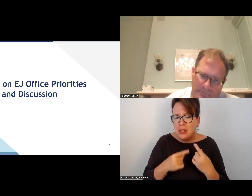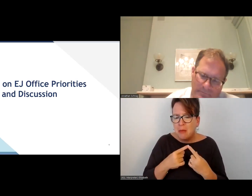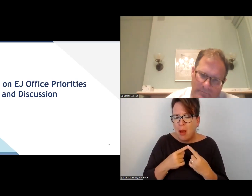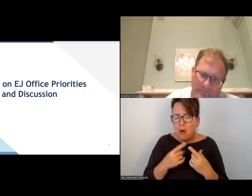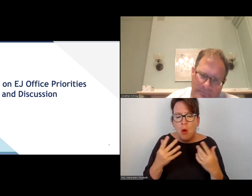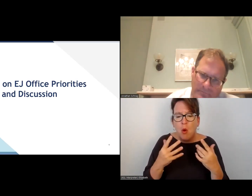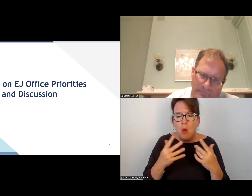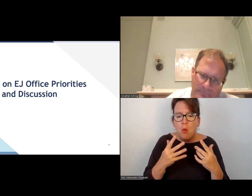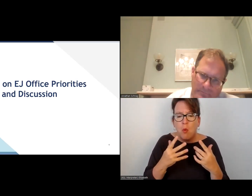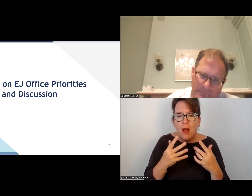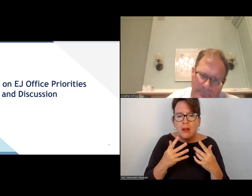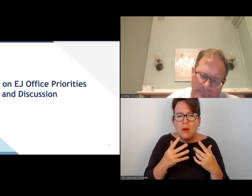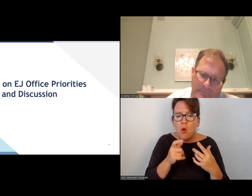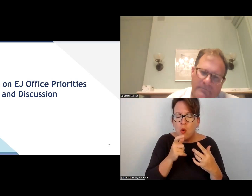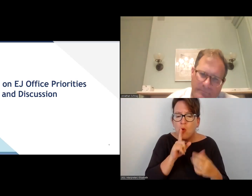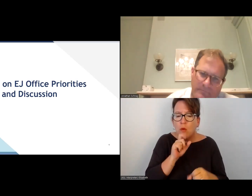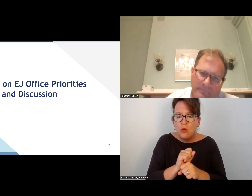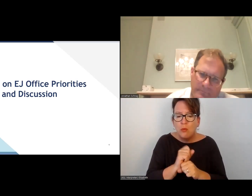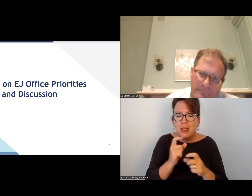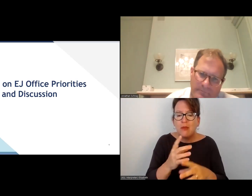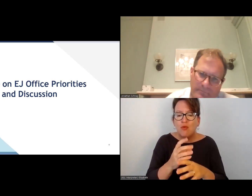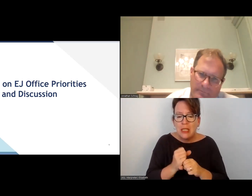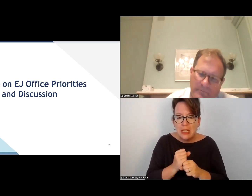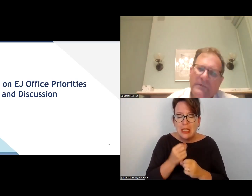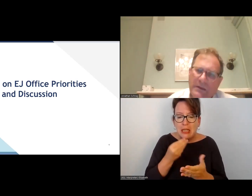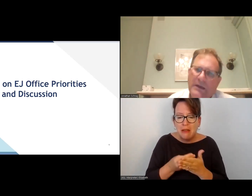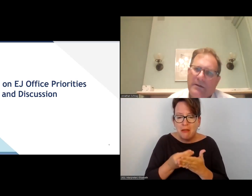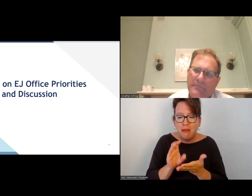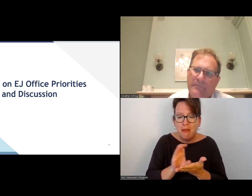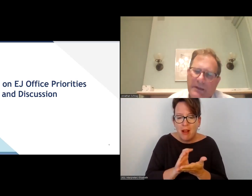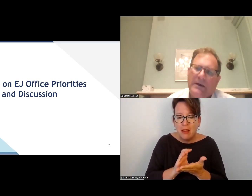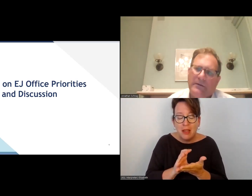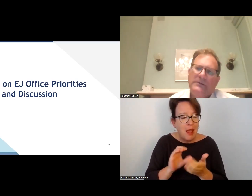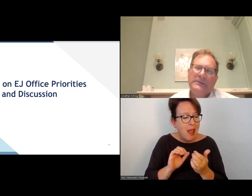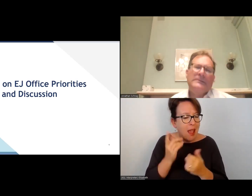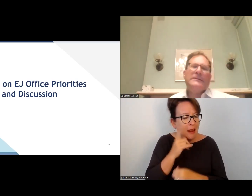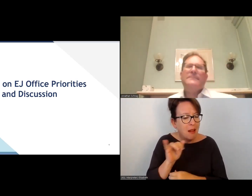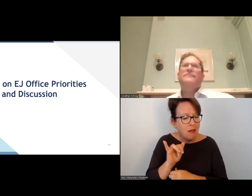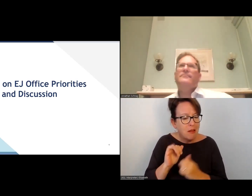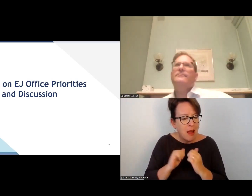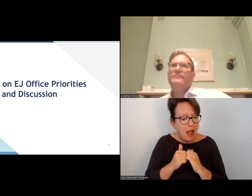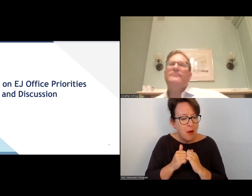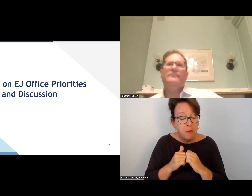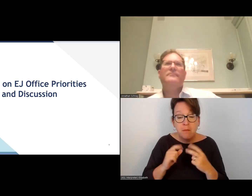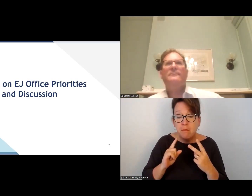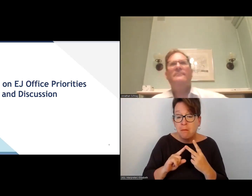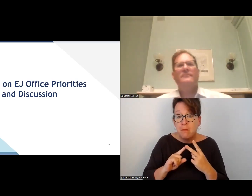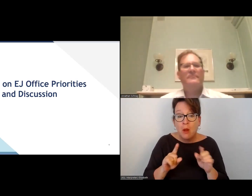are actually going to receive funding and how will that happen? Yeah. And then if you could also